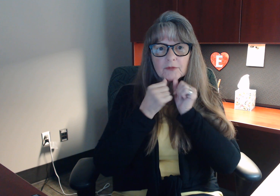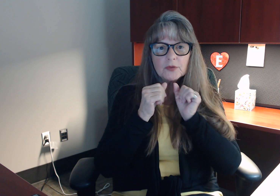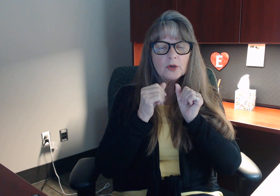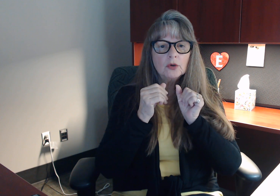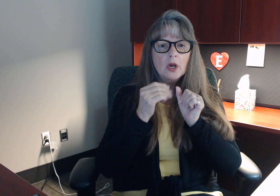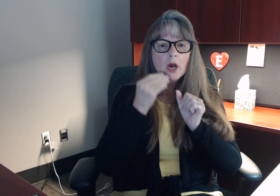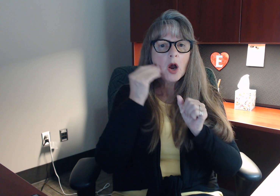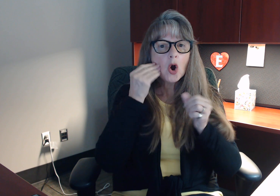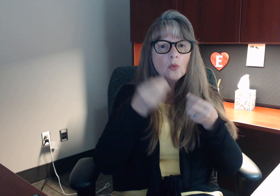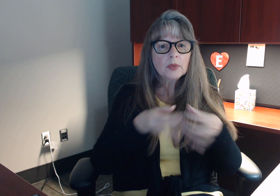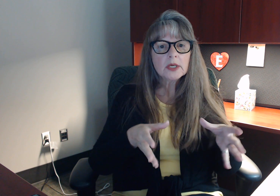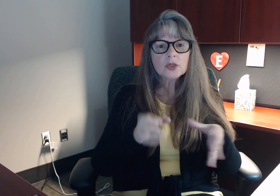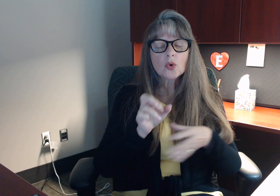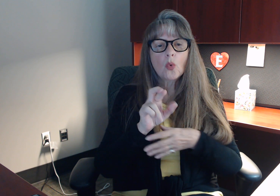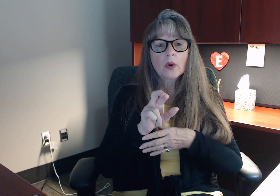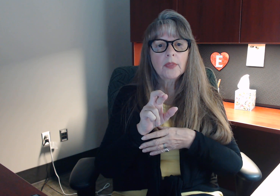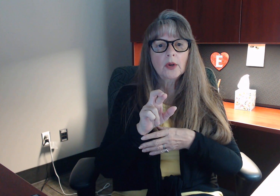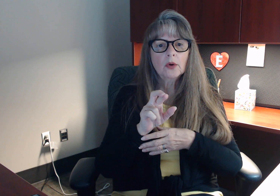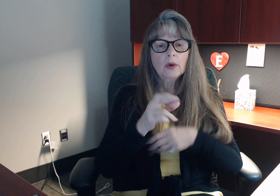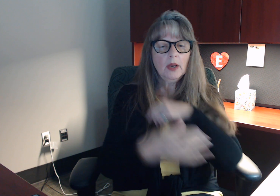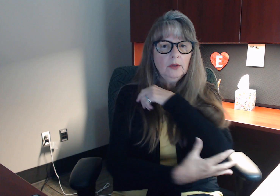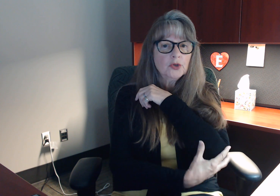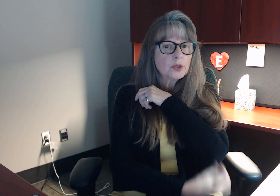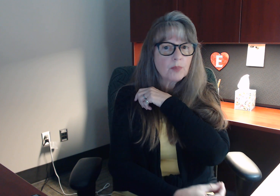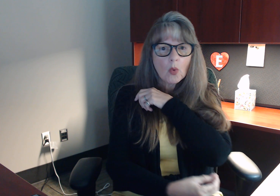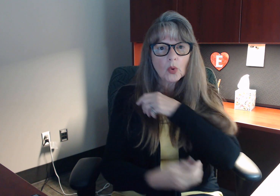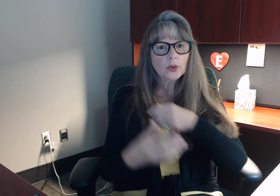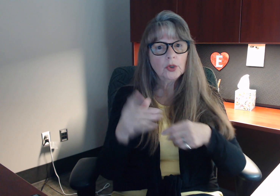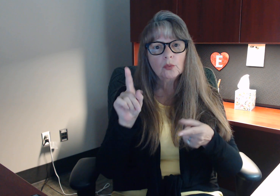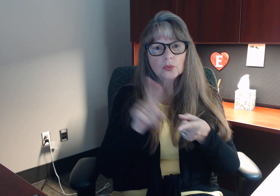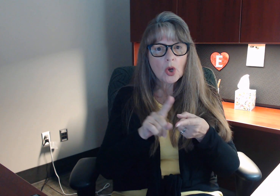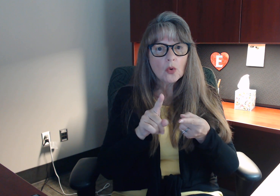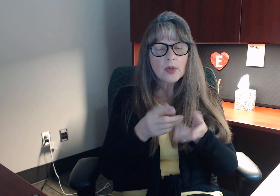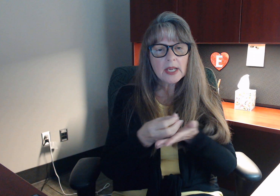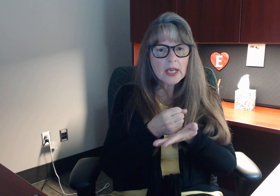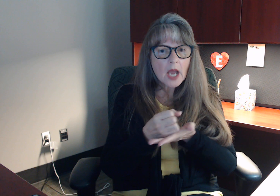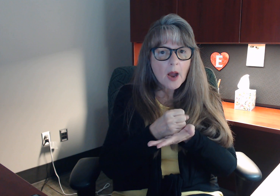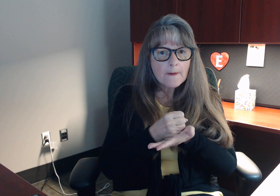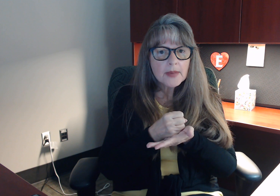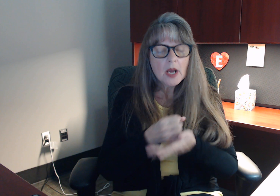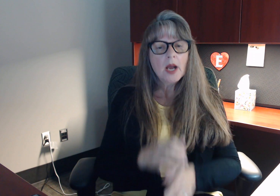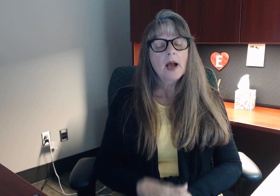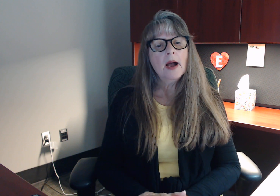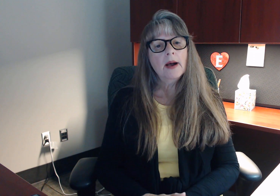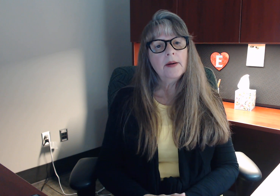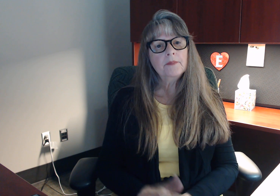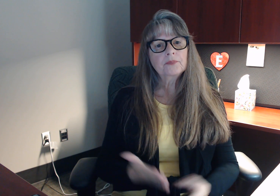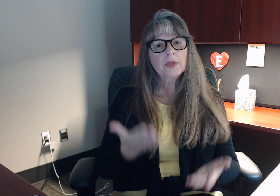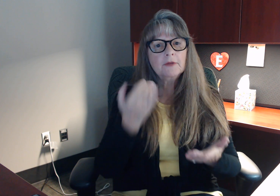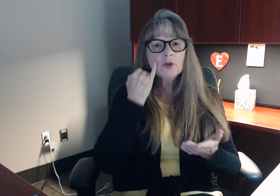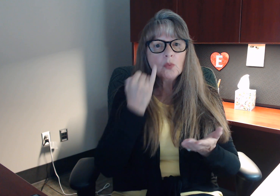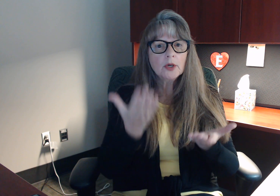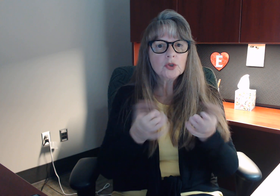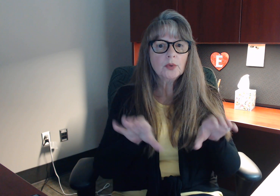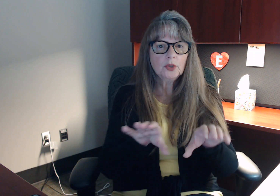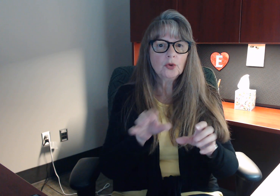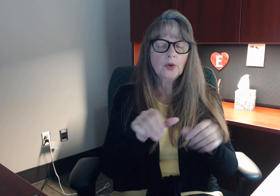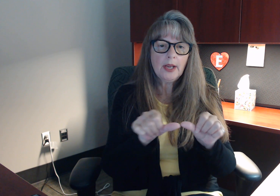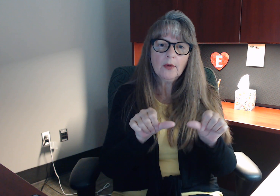that are homeless, or they're just poor, low income? If you want to do it in your area,